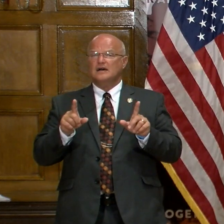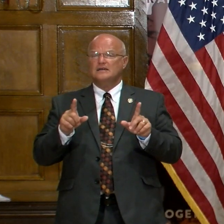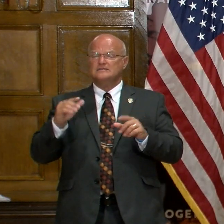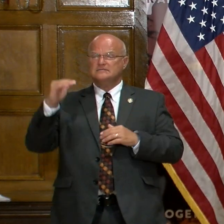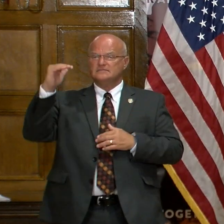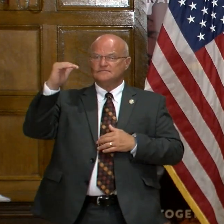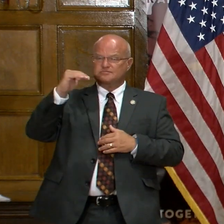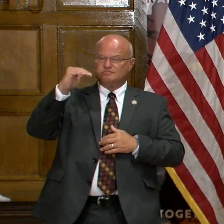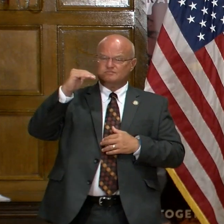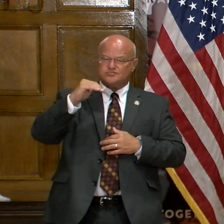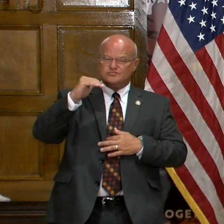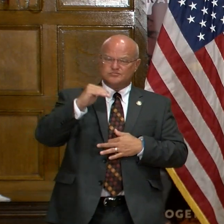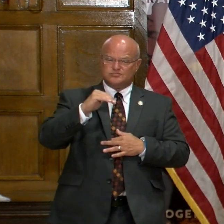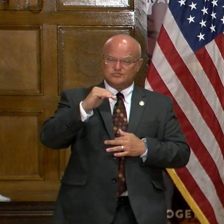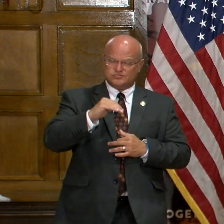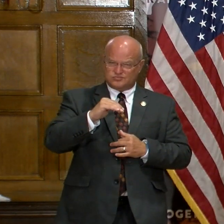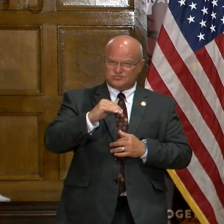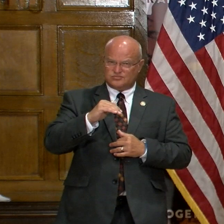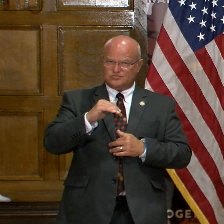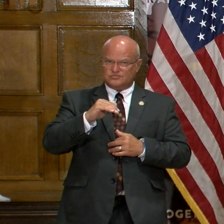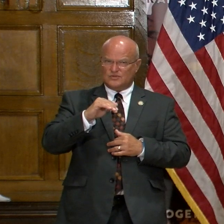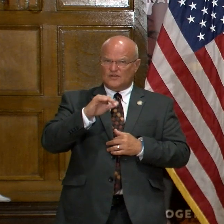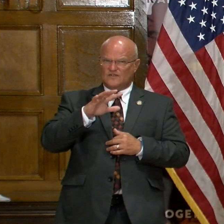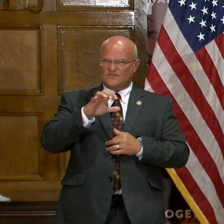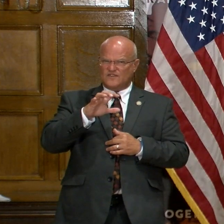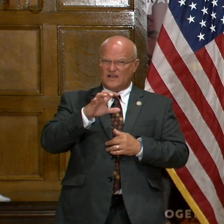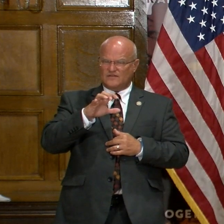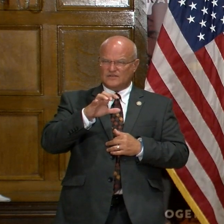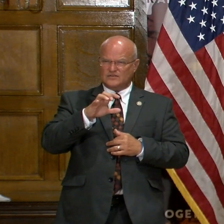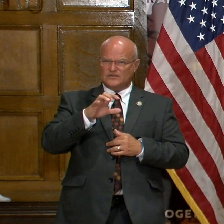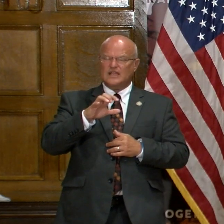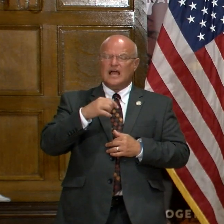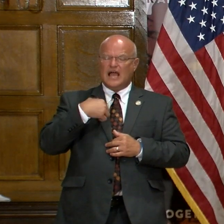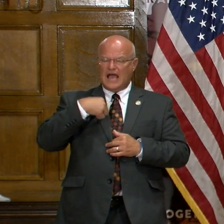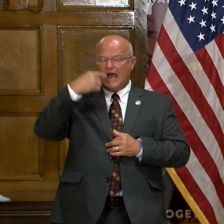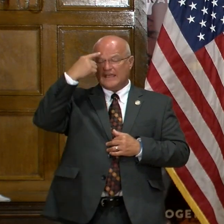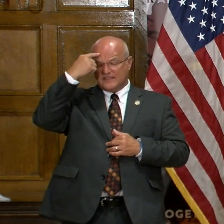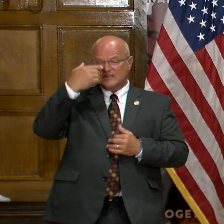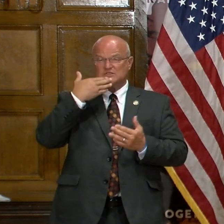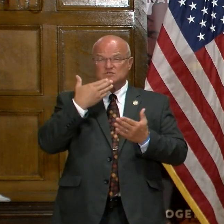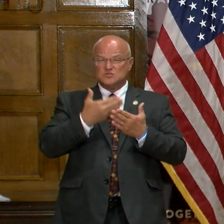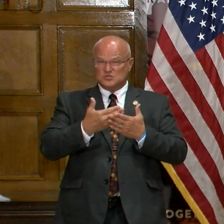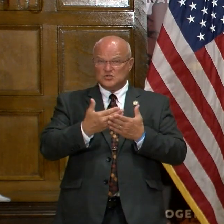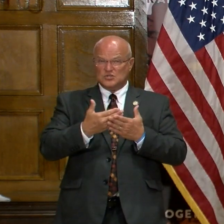500 to 600 positives a day during this week, I think that is good